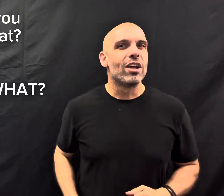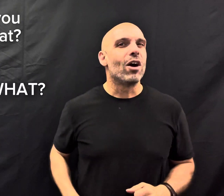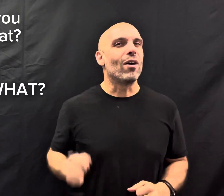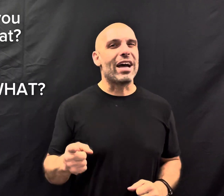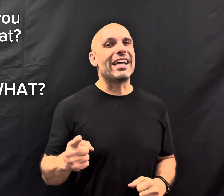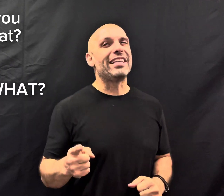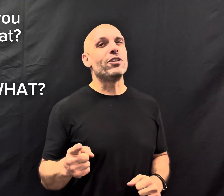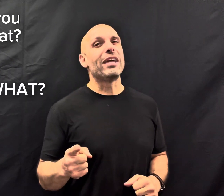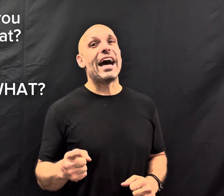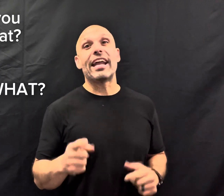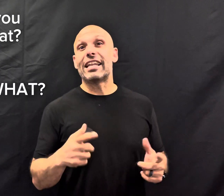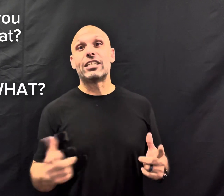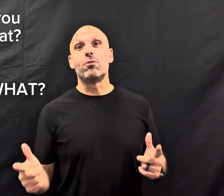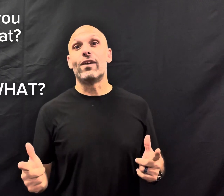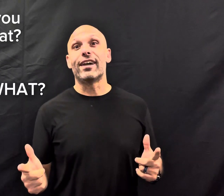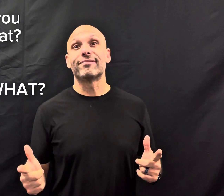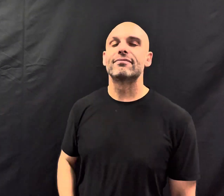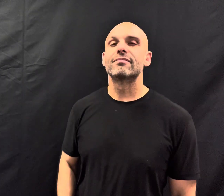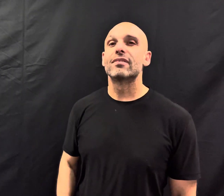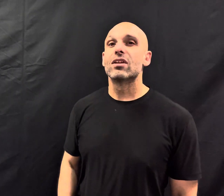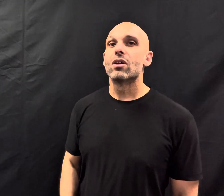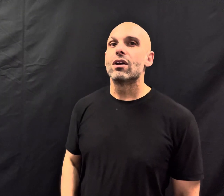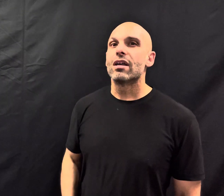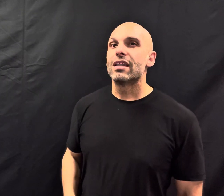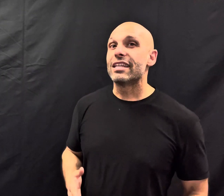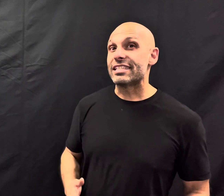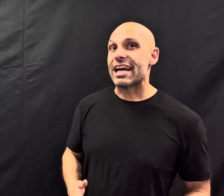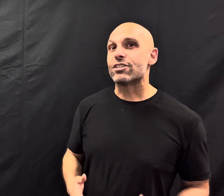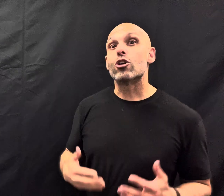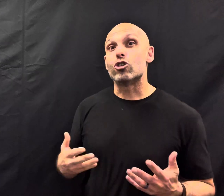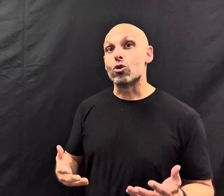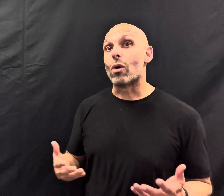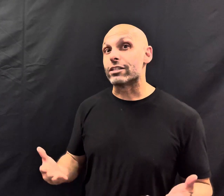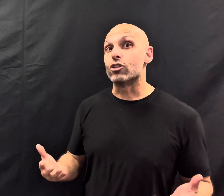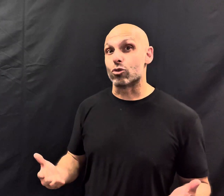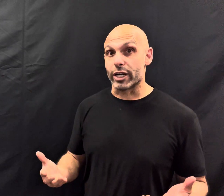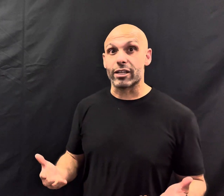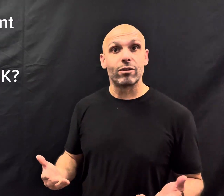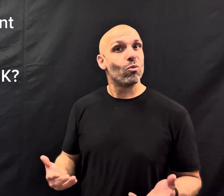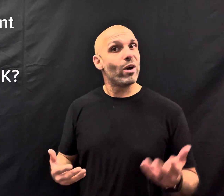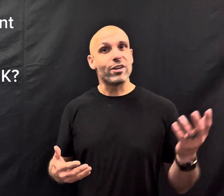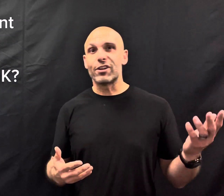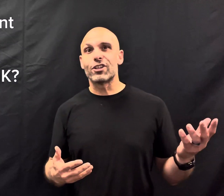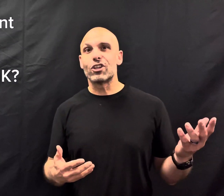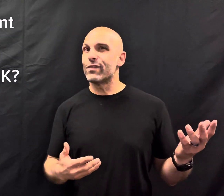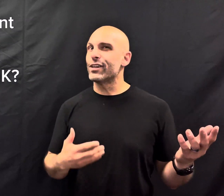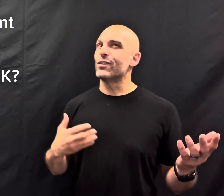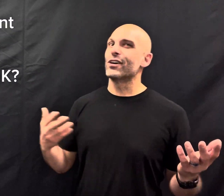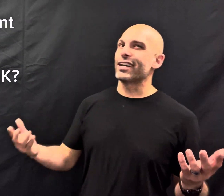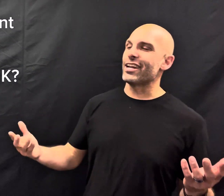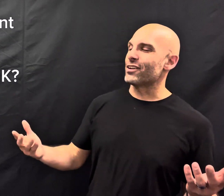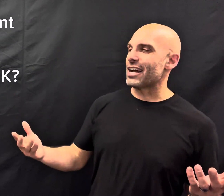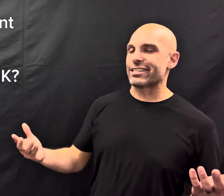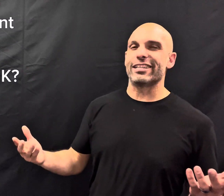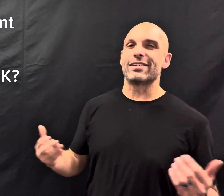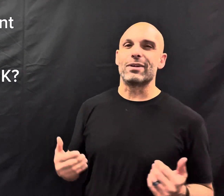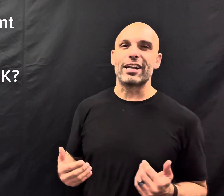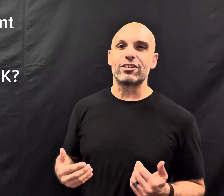All right, I think you got it. Let's move on. Let's ask, do you want a drink? Whether you're the server or again, you're asking someone at your